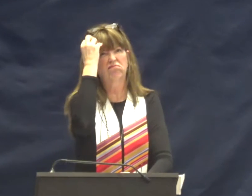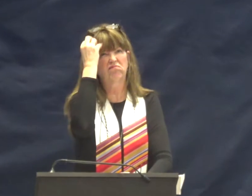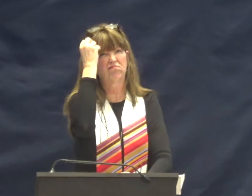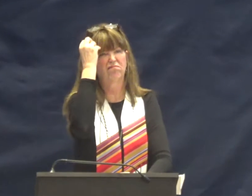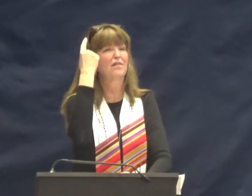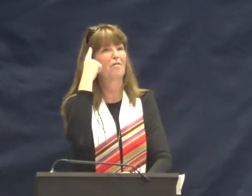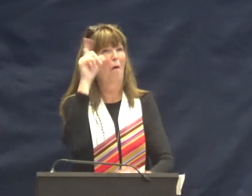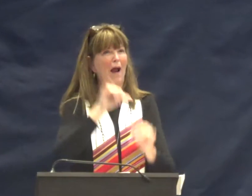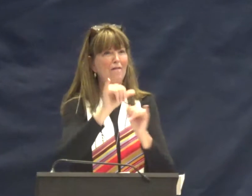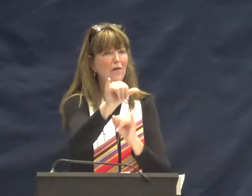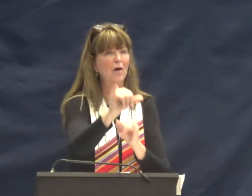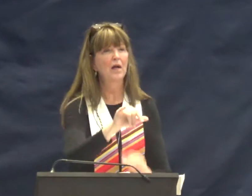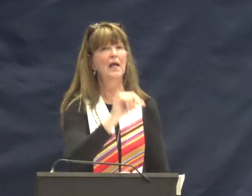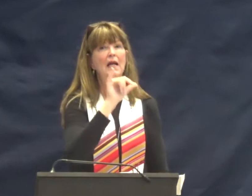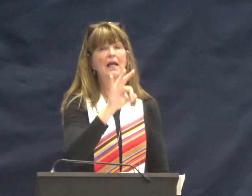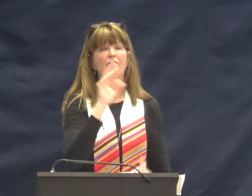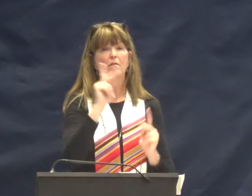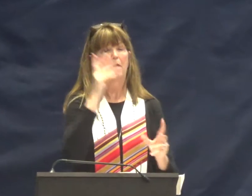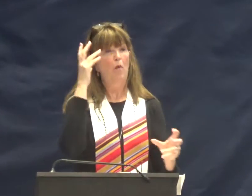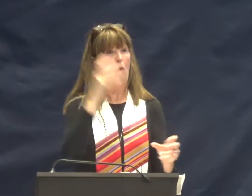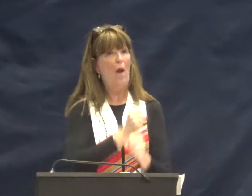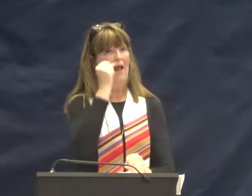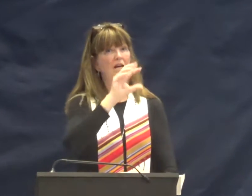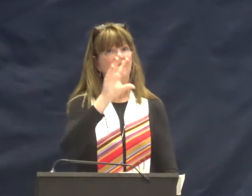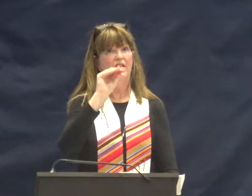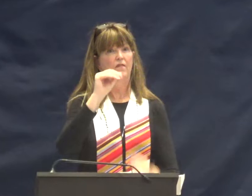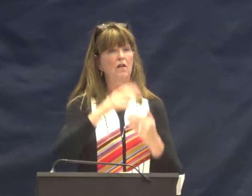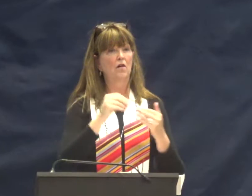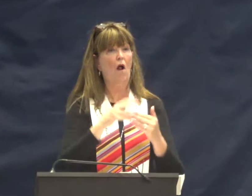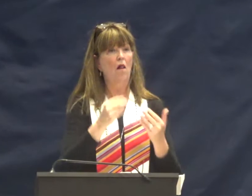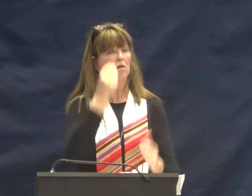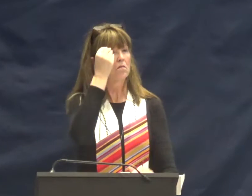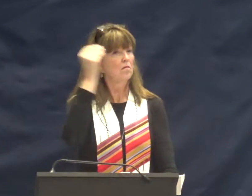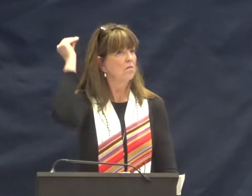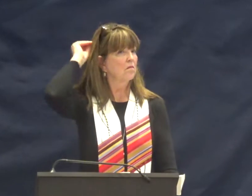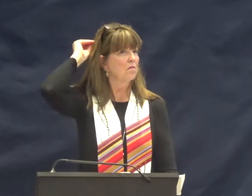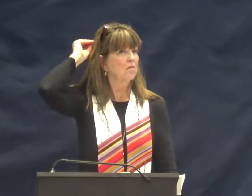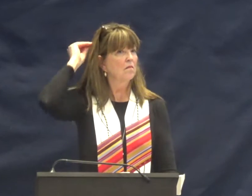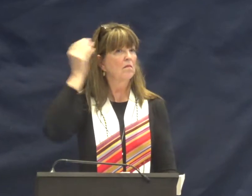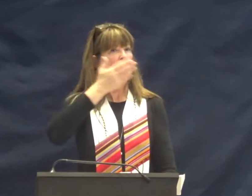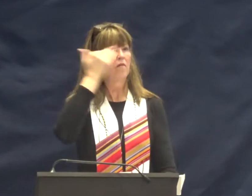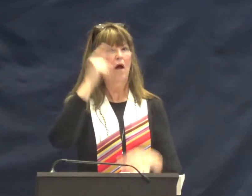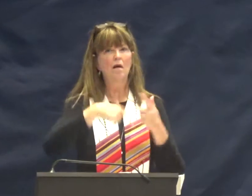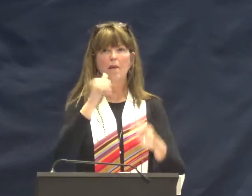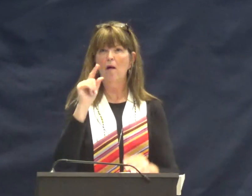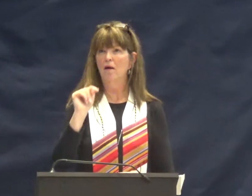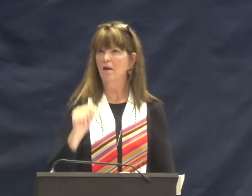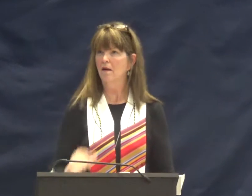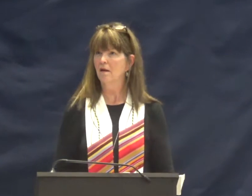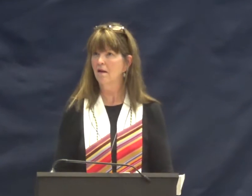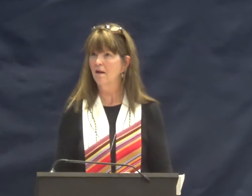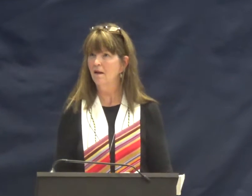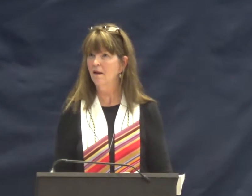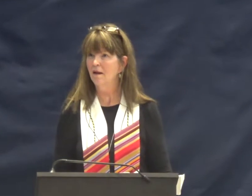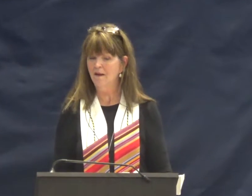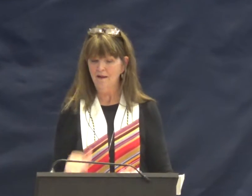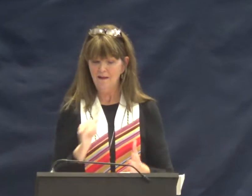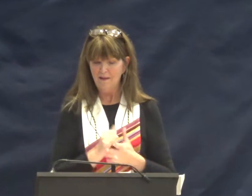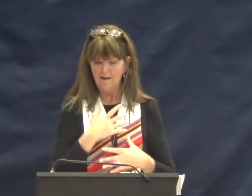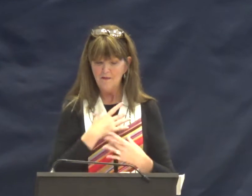about people who lost $50. And they would ruminate on that forever. However, if they won $50,